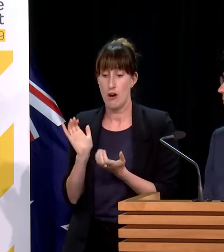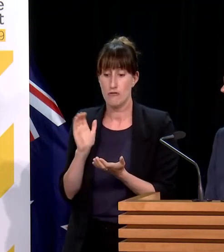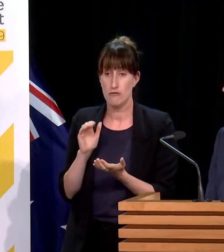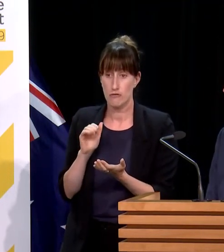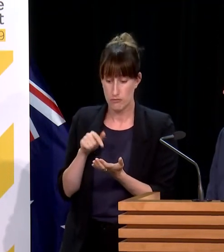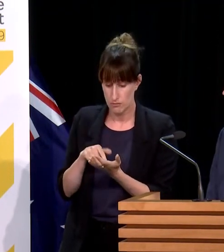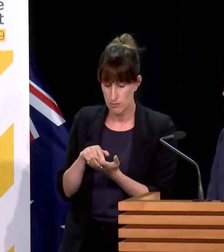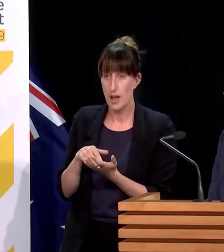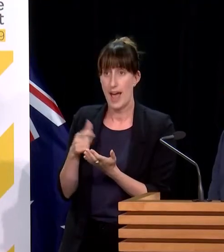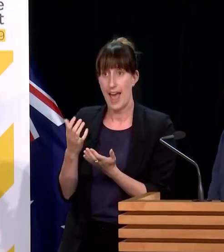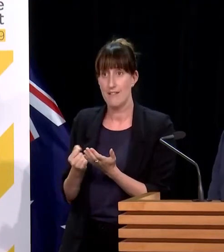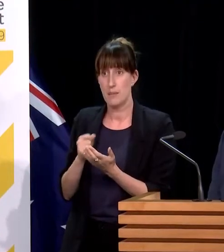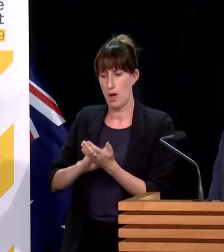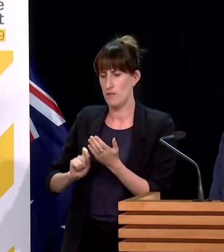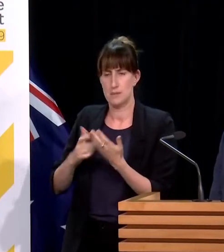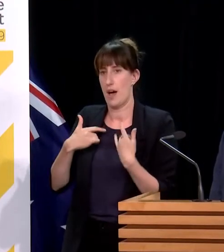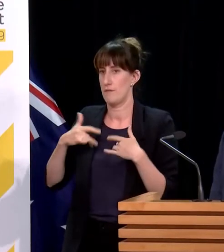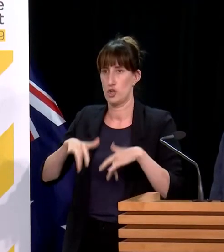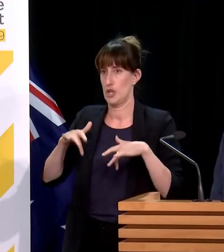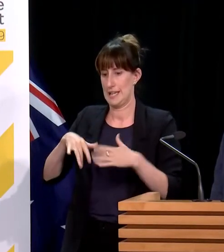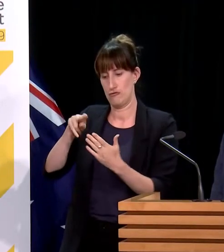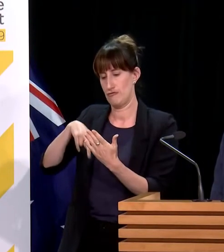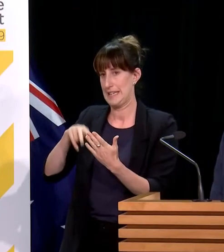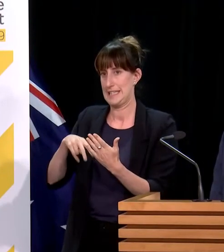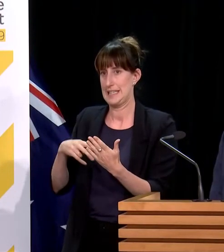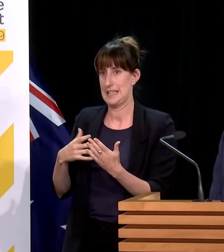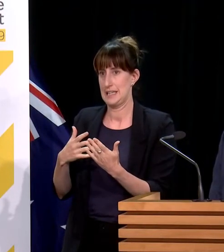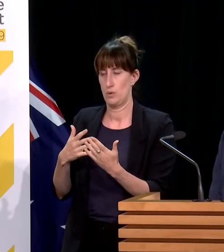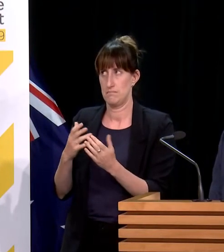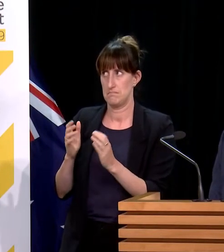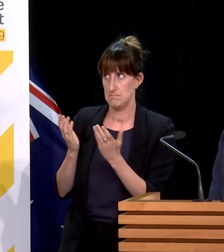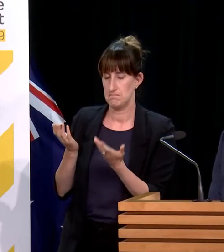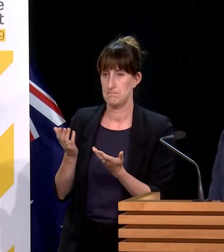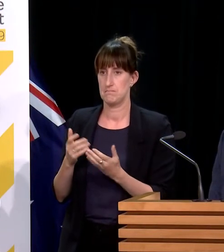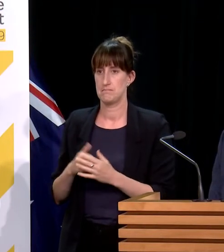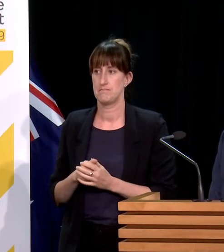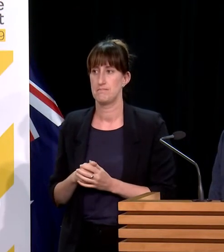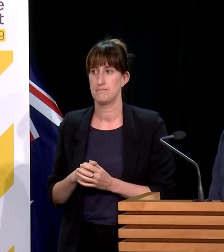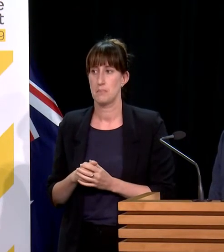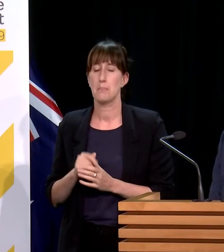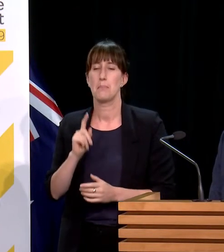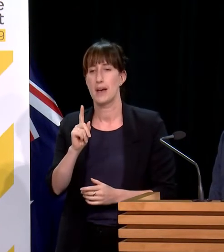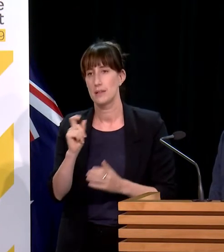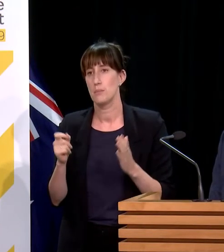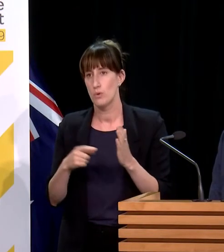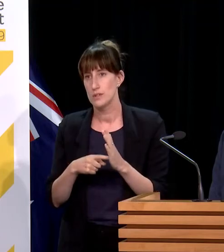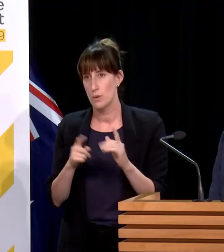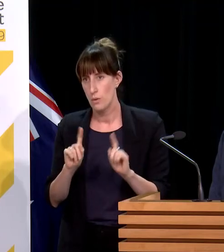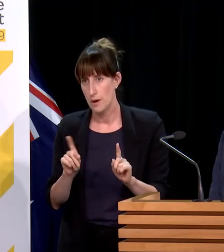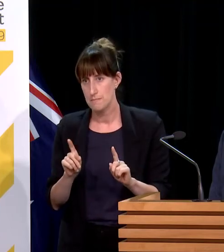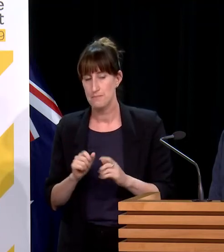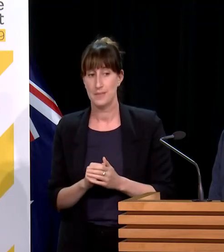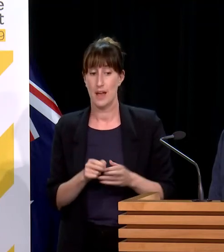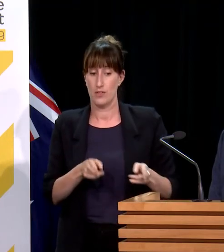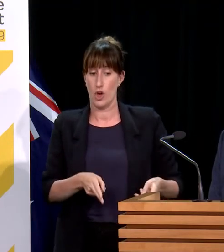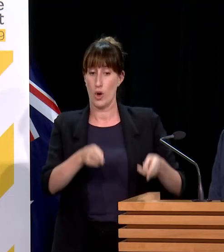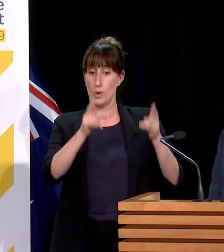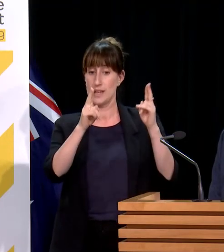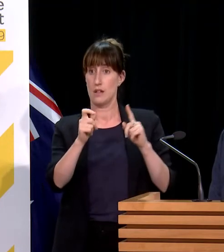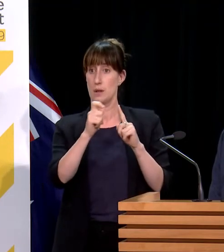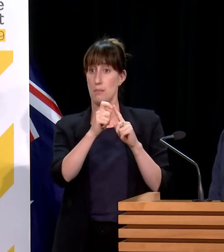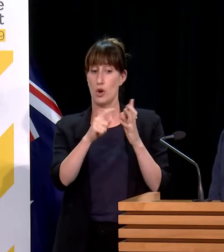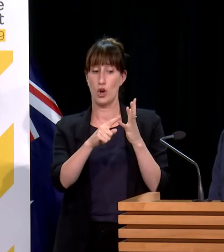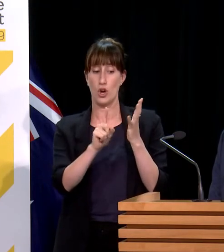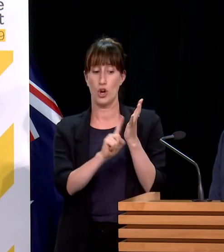But when they do, I'll be looking at them. But like I said, the key thing here is that the Pullman will not be occupied